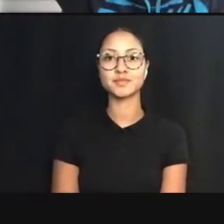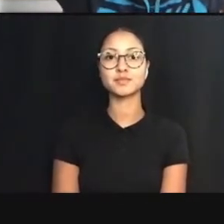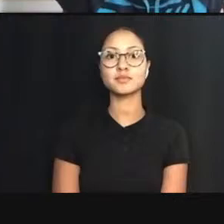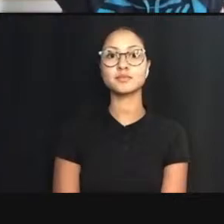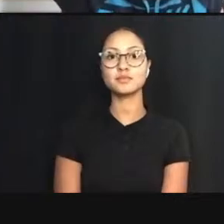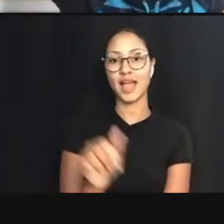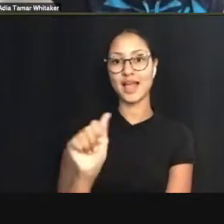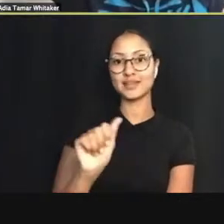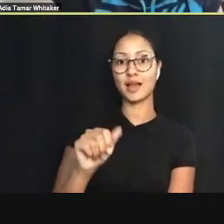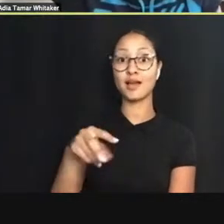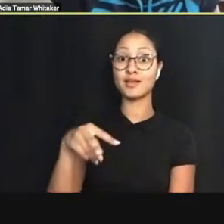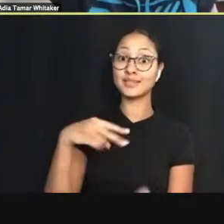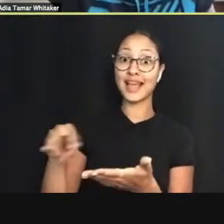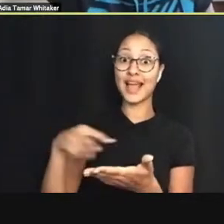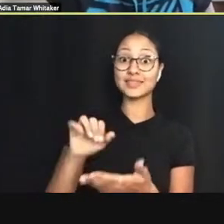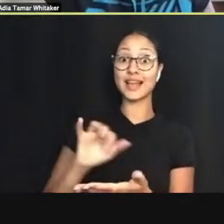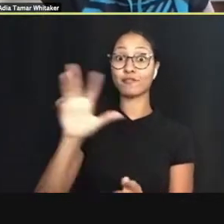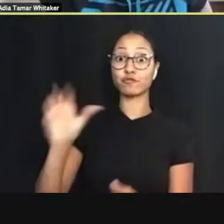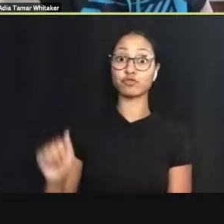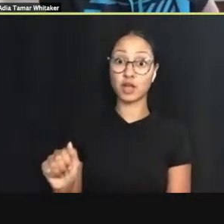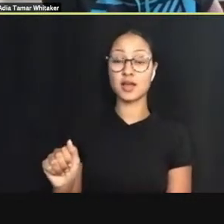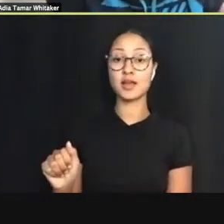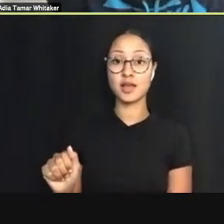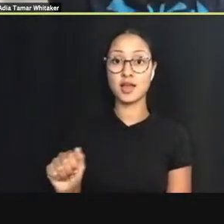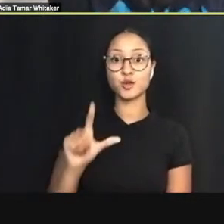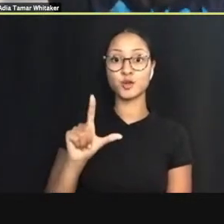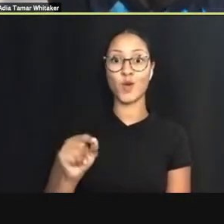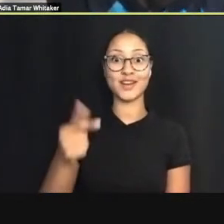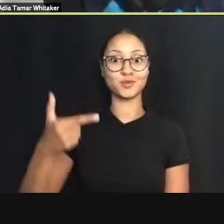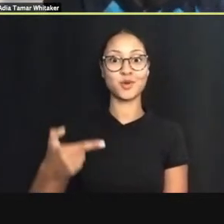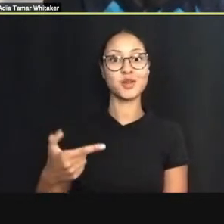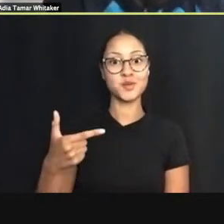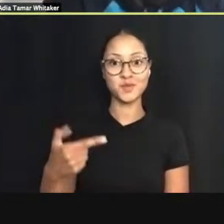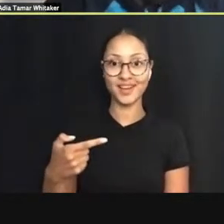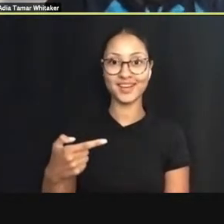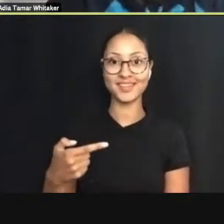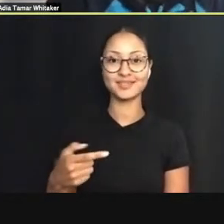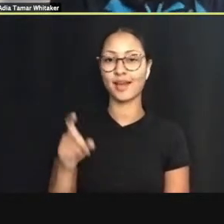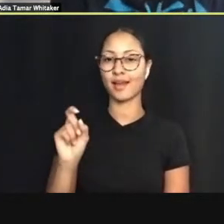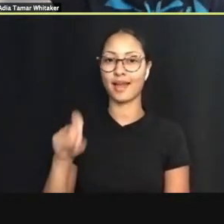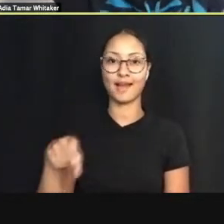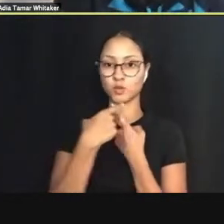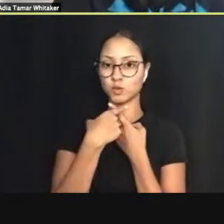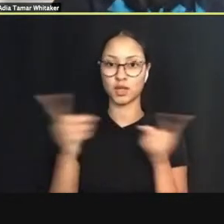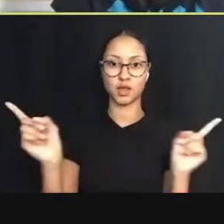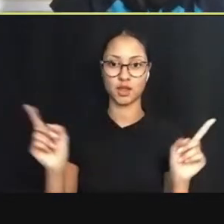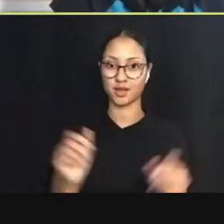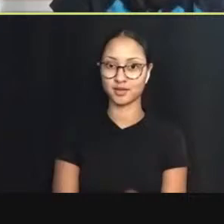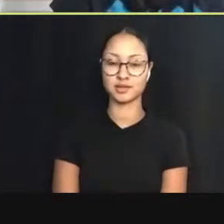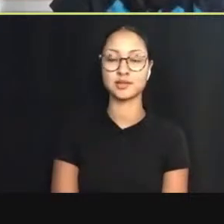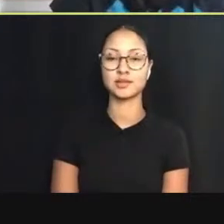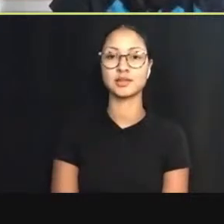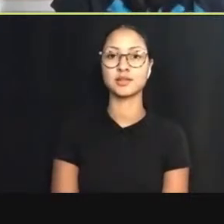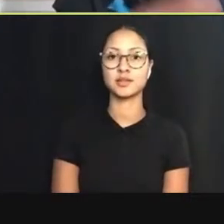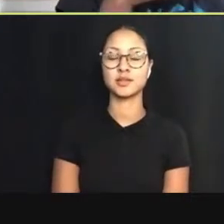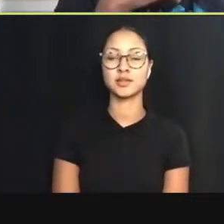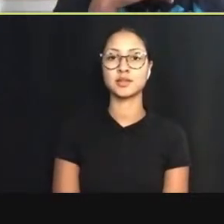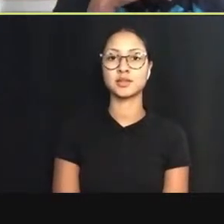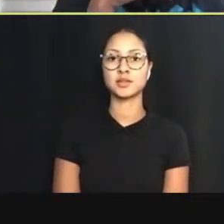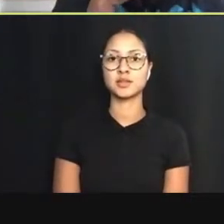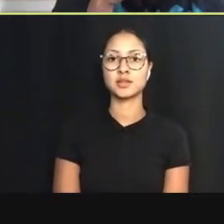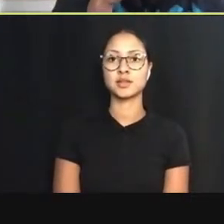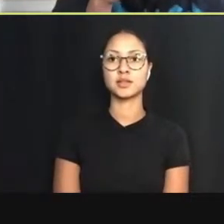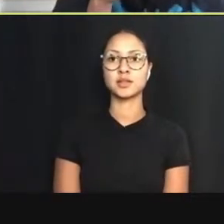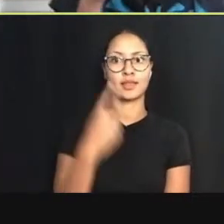Dance Africa 2021. I gotta say that. So what is Saturday, Mama Charmaine? Yeah.